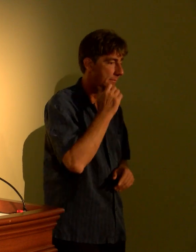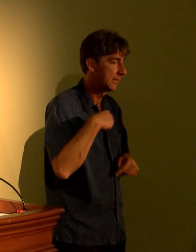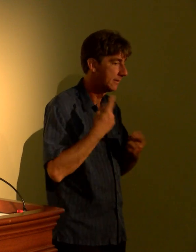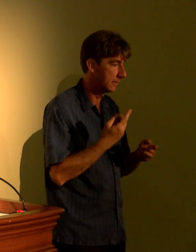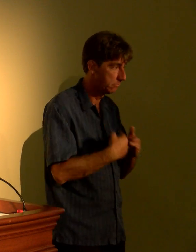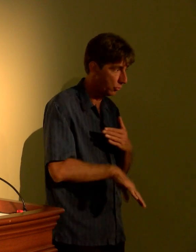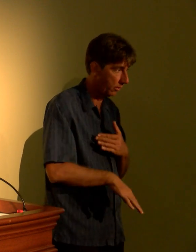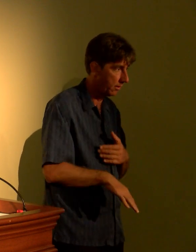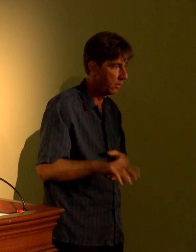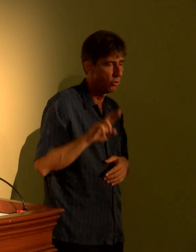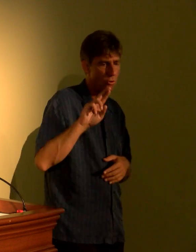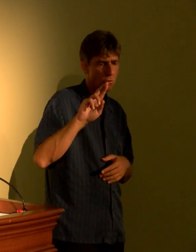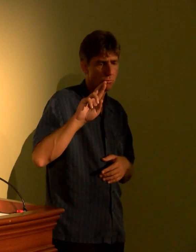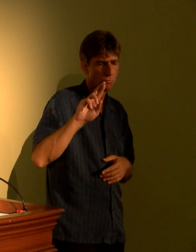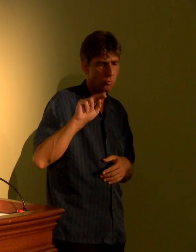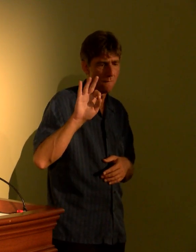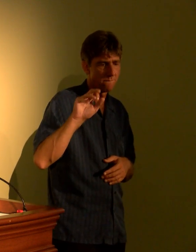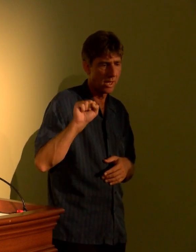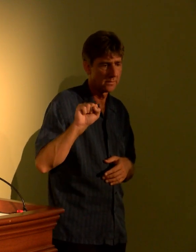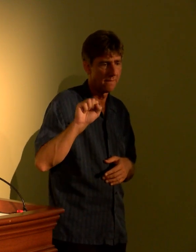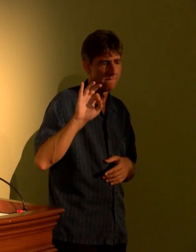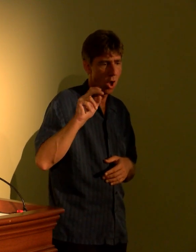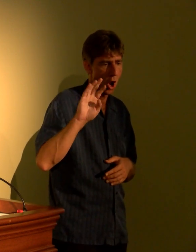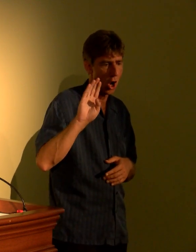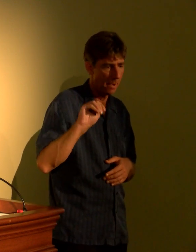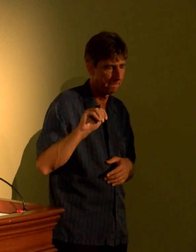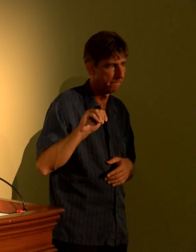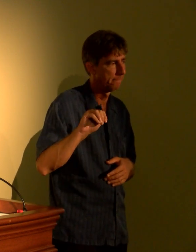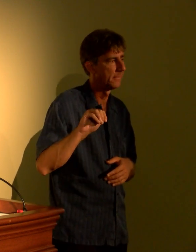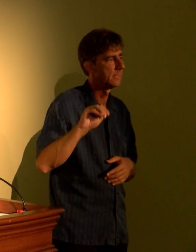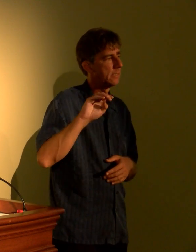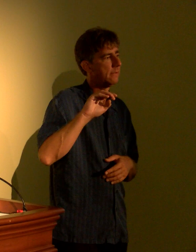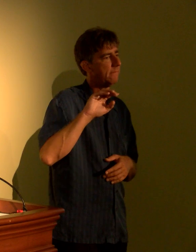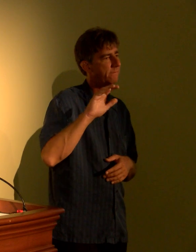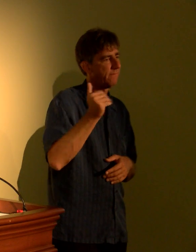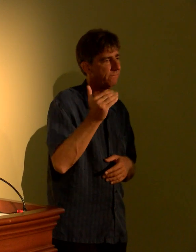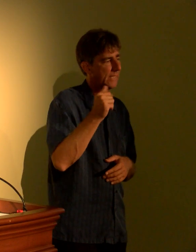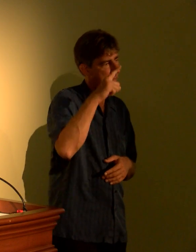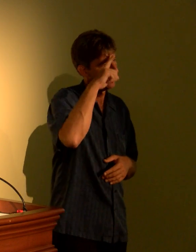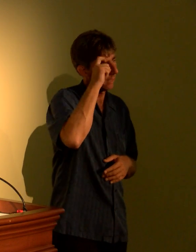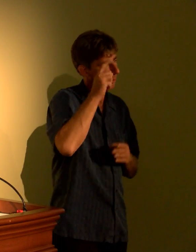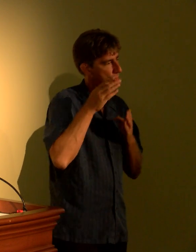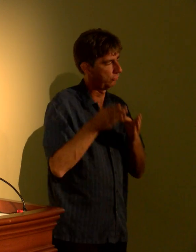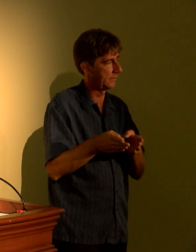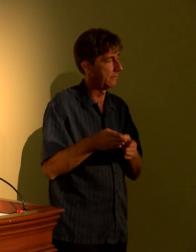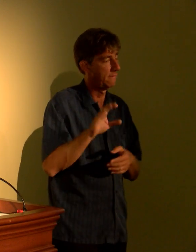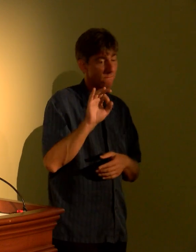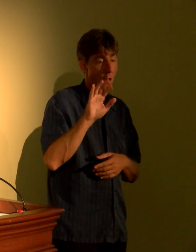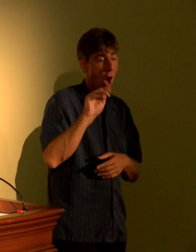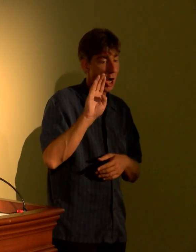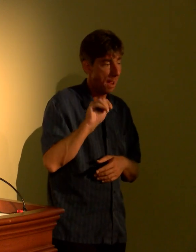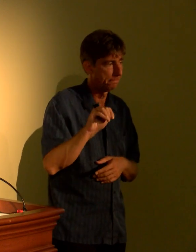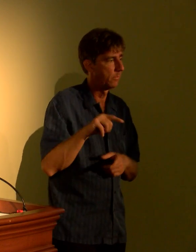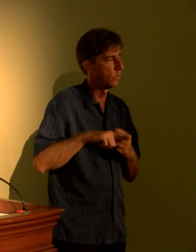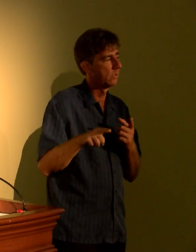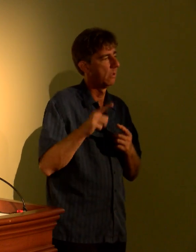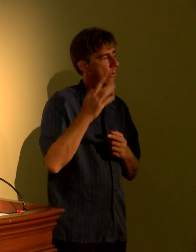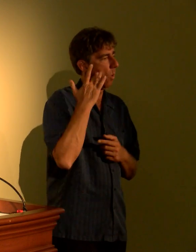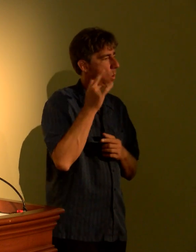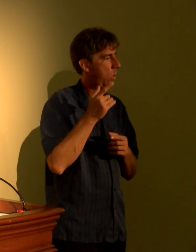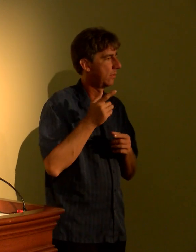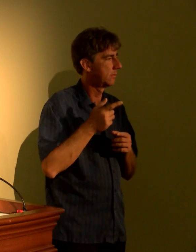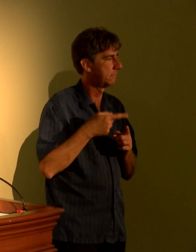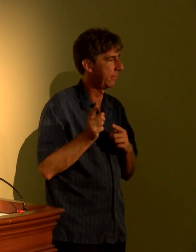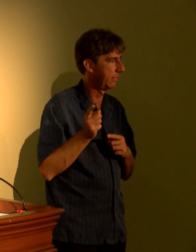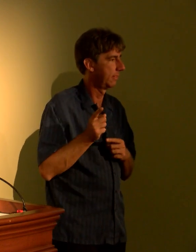Rufus Farnham's, 14 Summer Street. Farnham was a goldsmith and a jeweler, and this is another, I think,